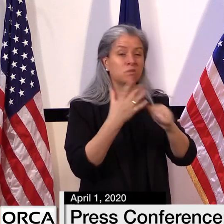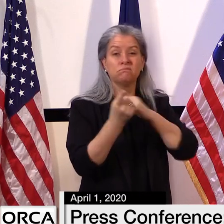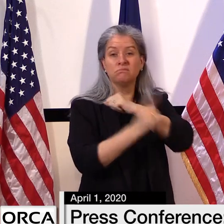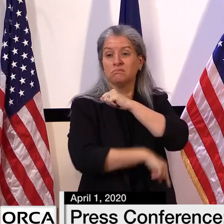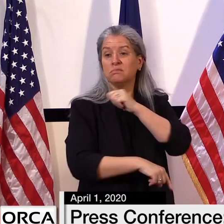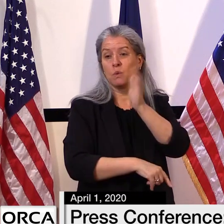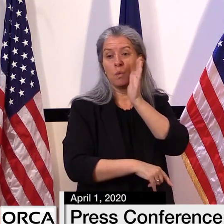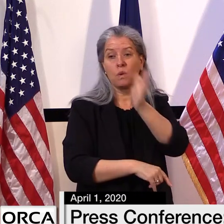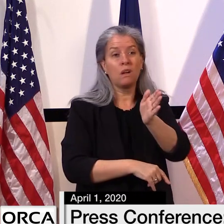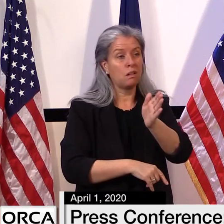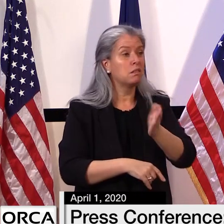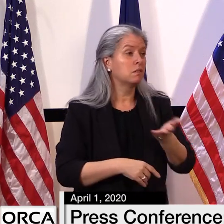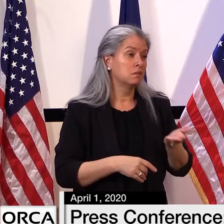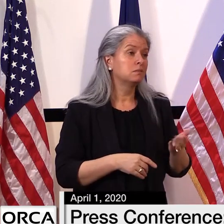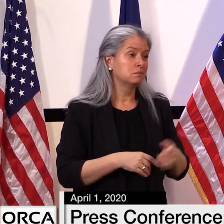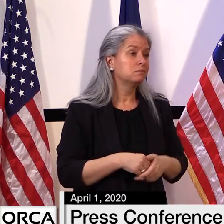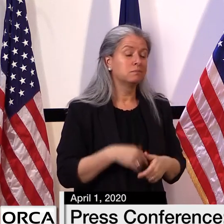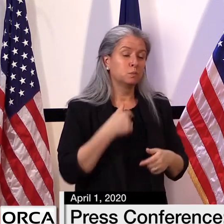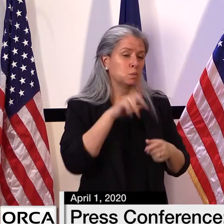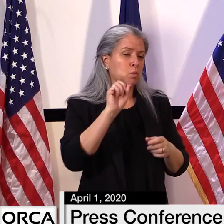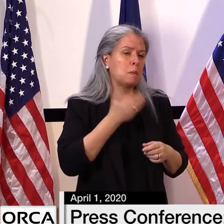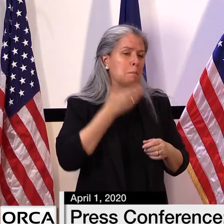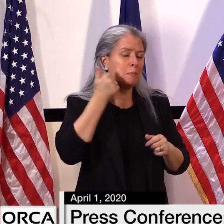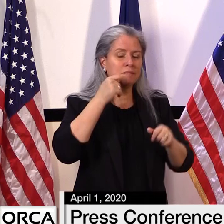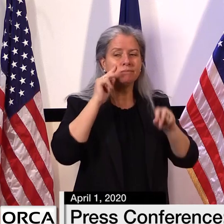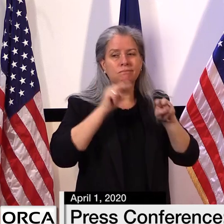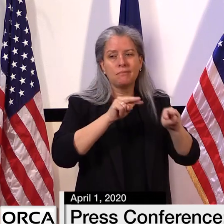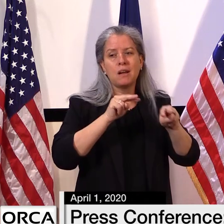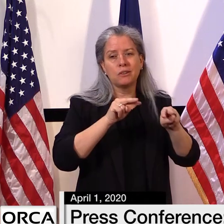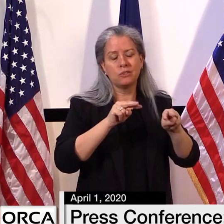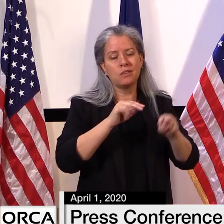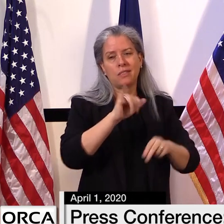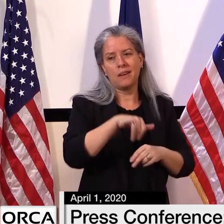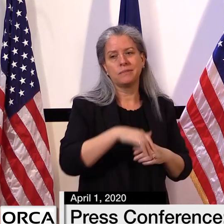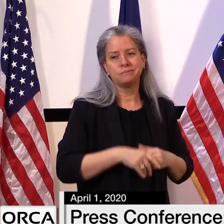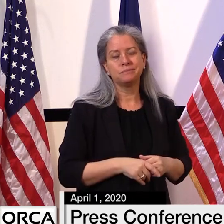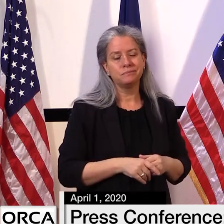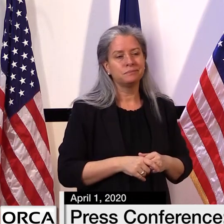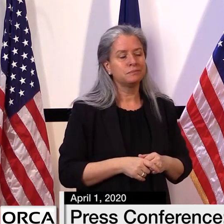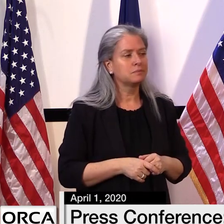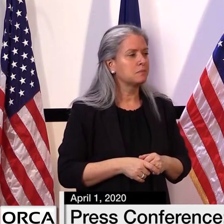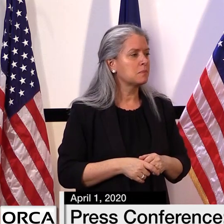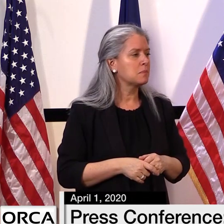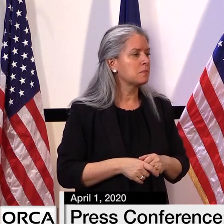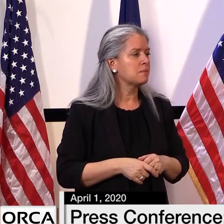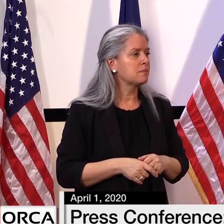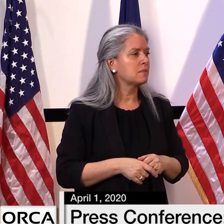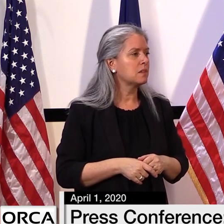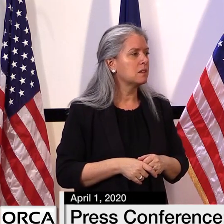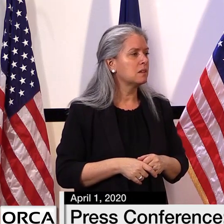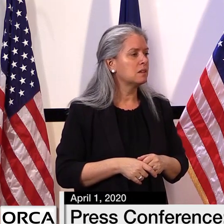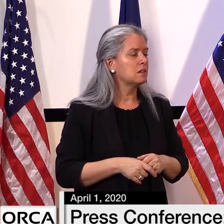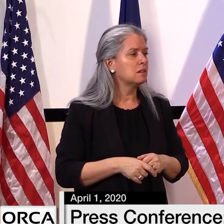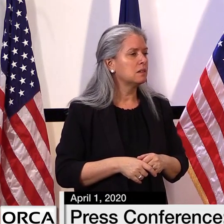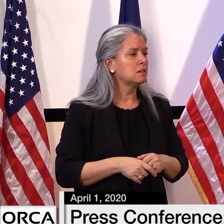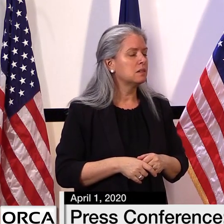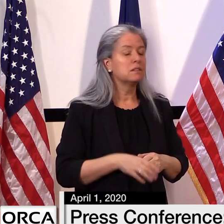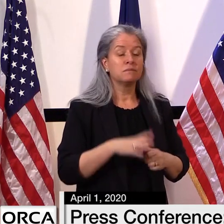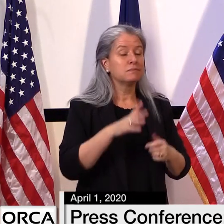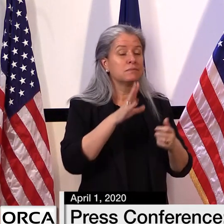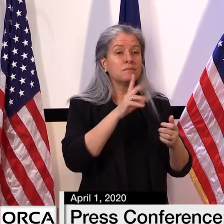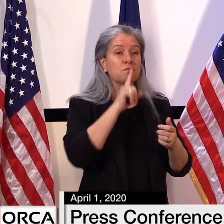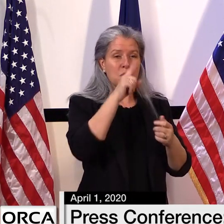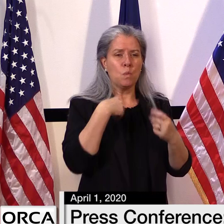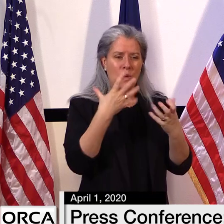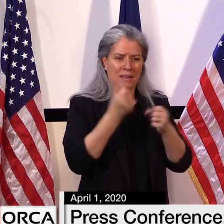order. And we'll continue to do the best we can to make sure that happens. Because, again, the goal is to get through this